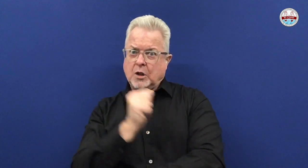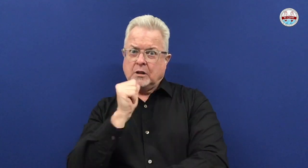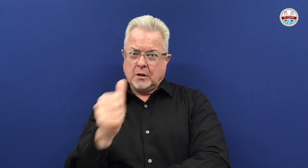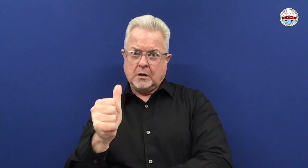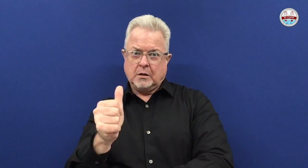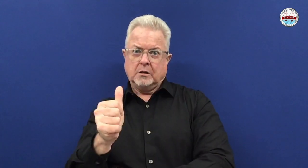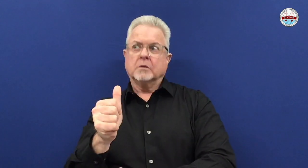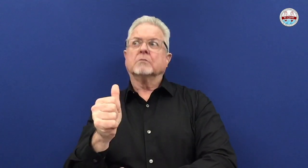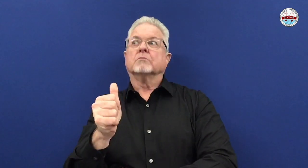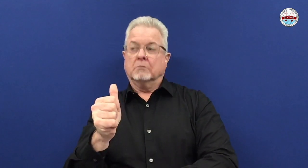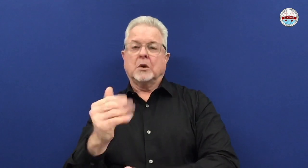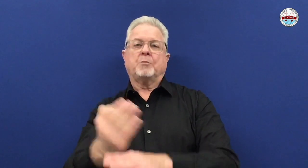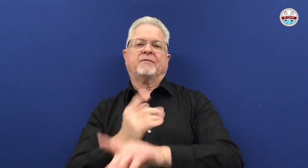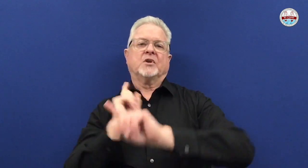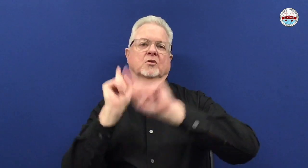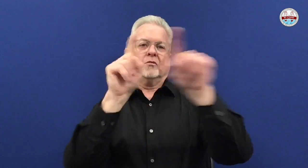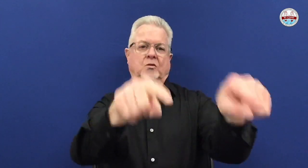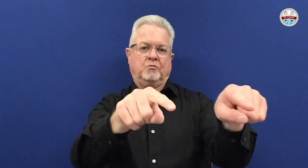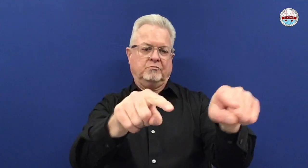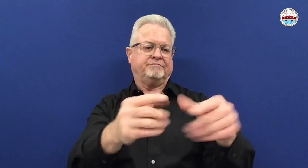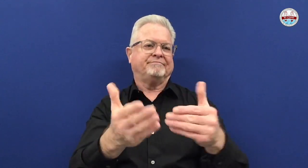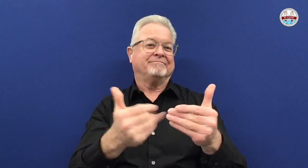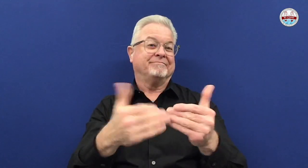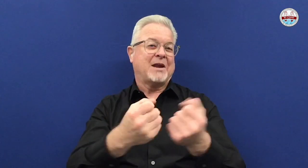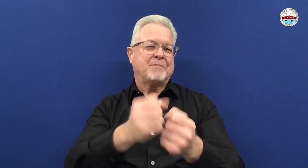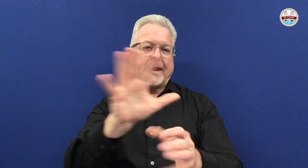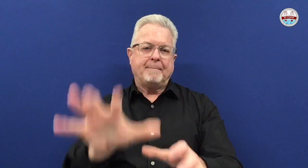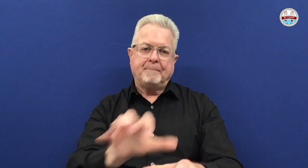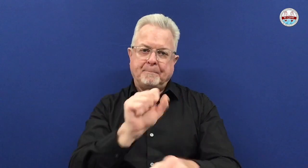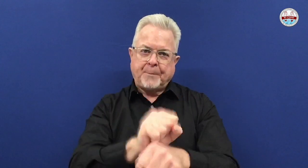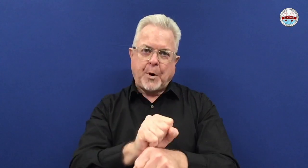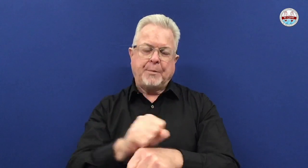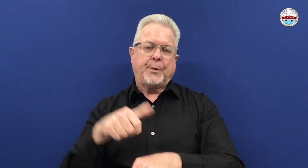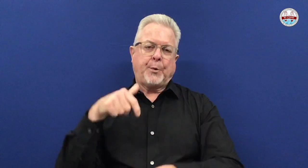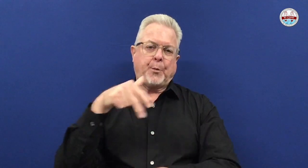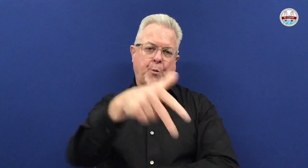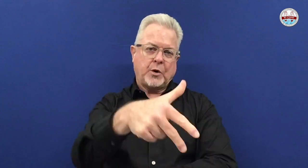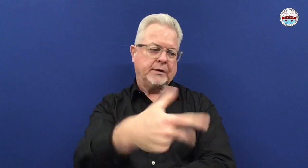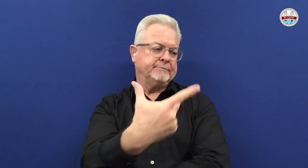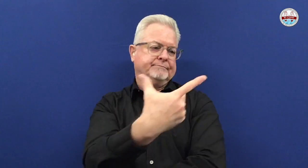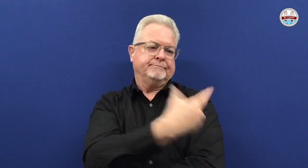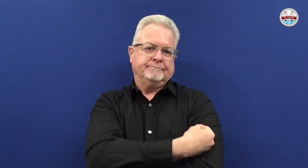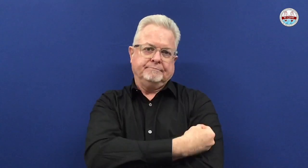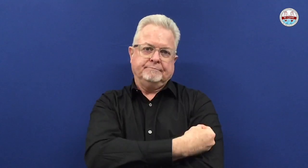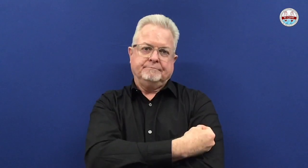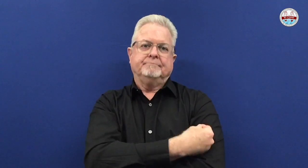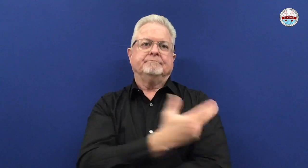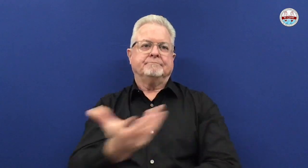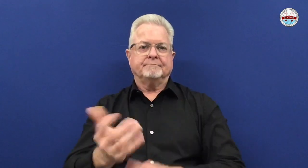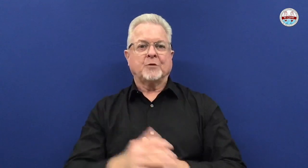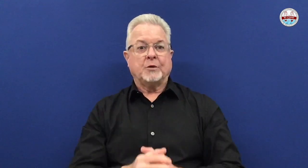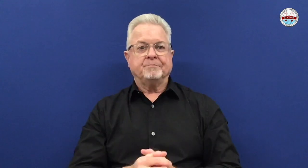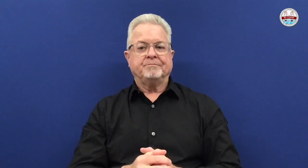if the doctor thinks you should get the vaccine before you go and get it. And you have to make an appointment. Sometimes you can walk